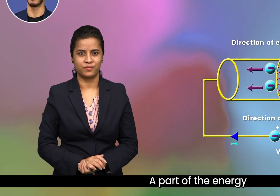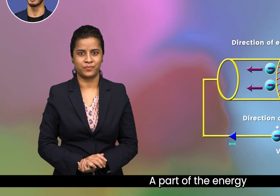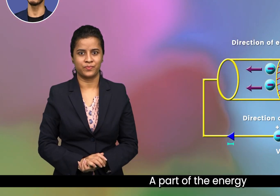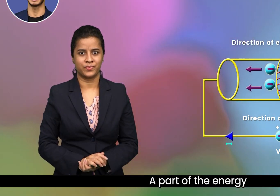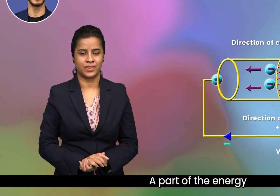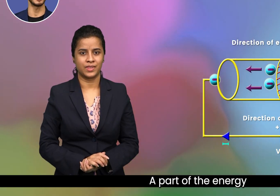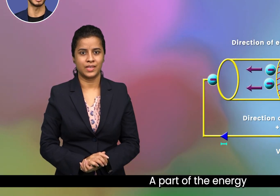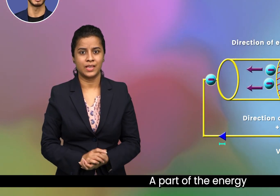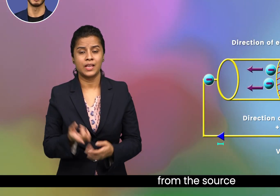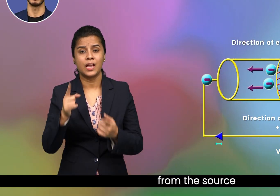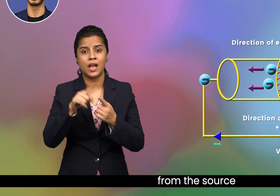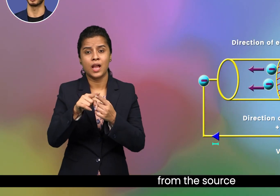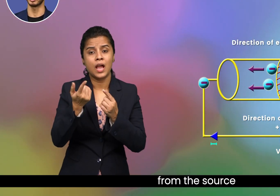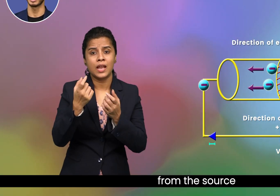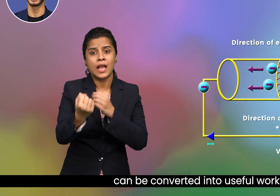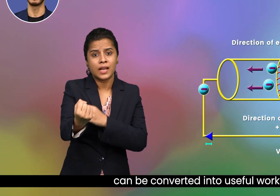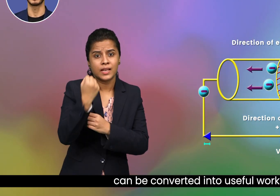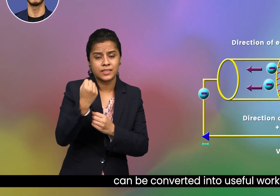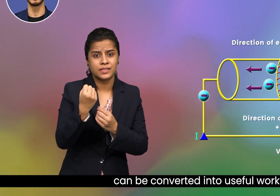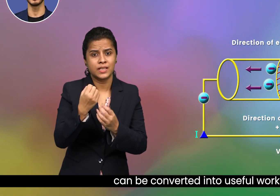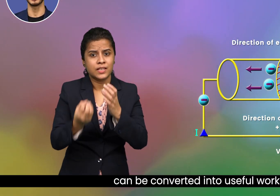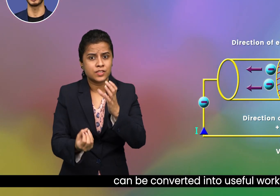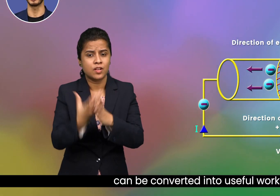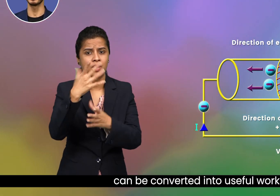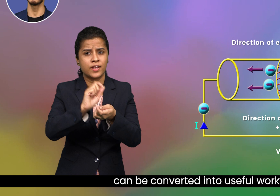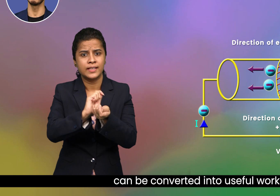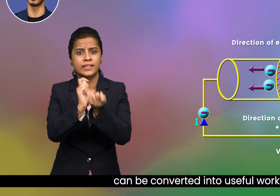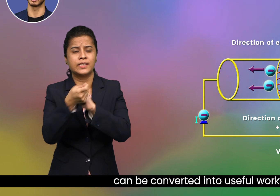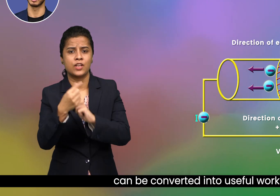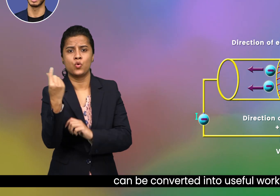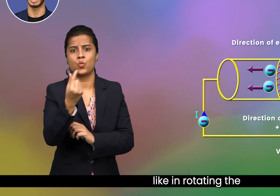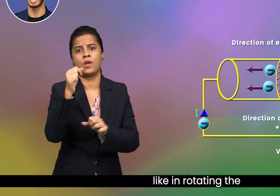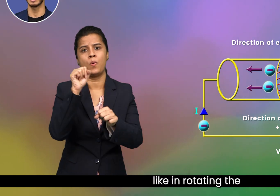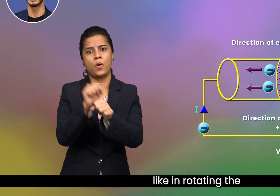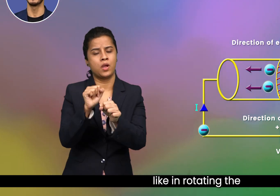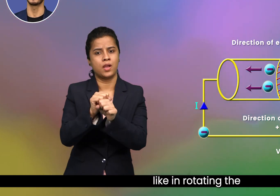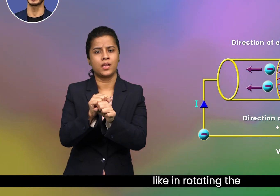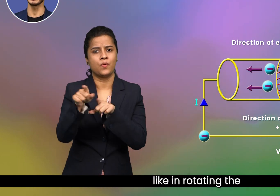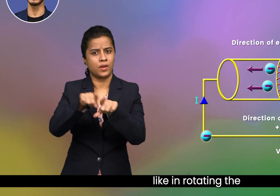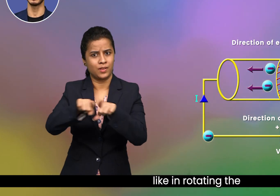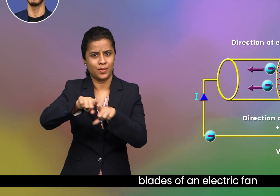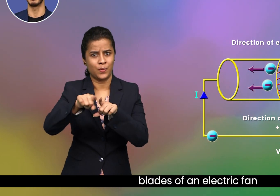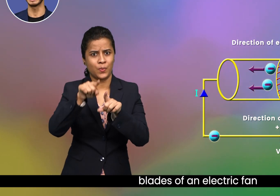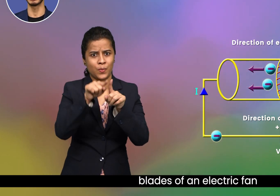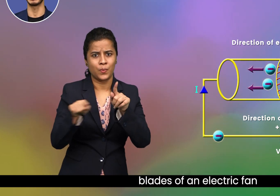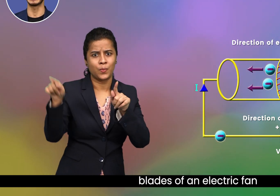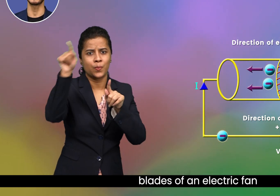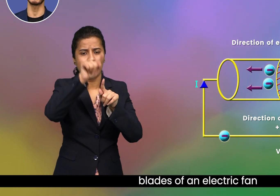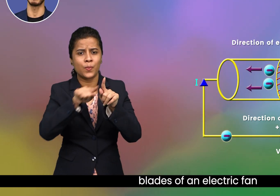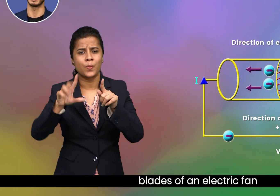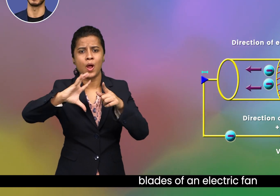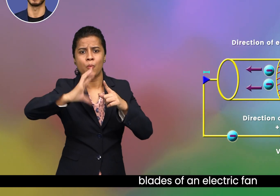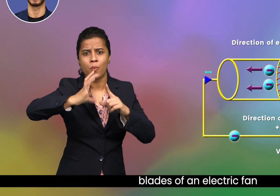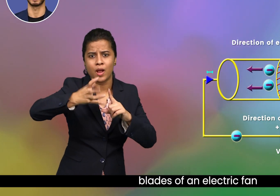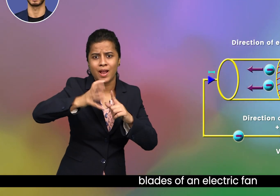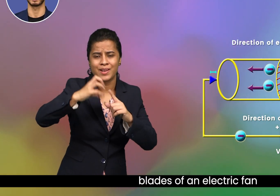A part of the energy from the source can be converted into useful work, like in rotating the blades of an electric